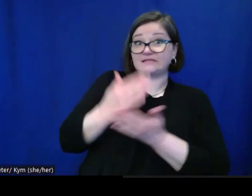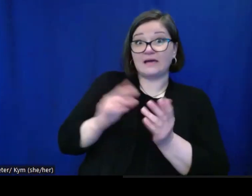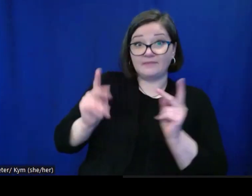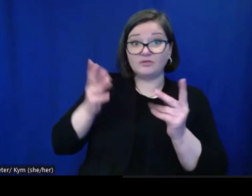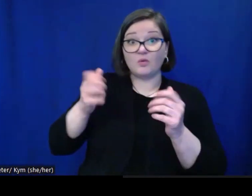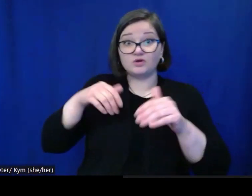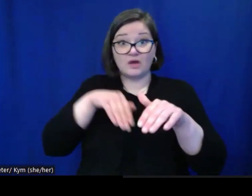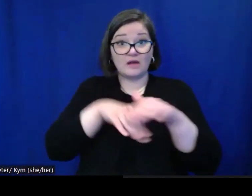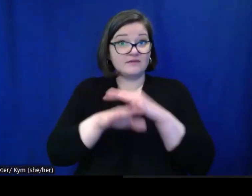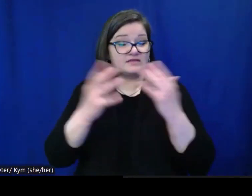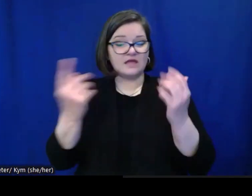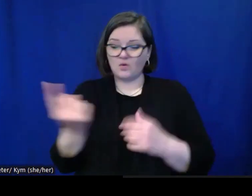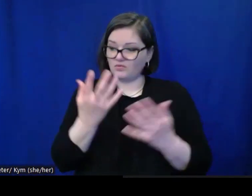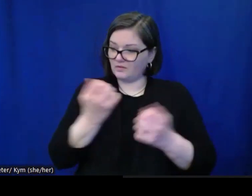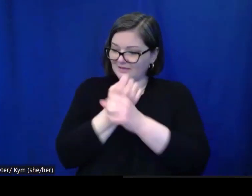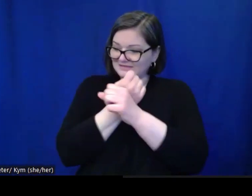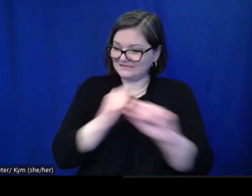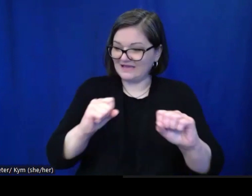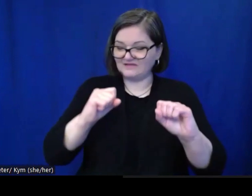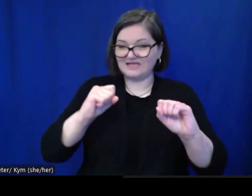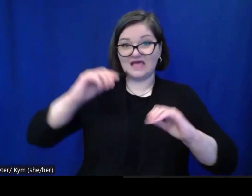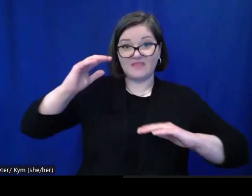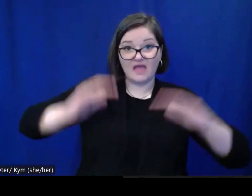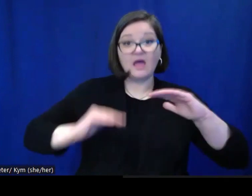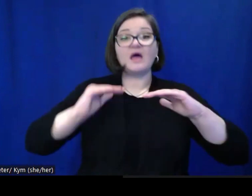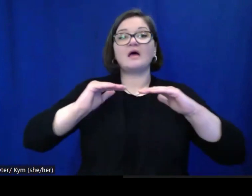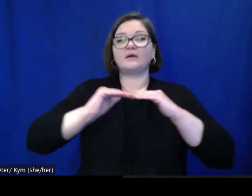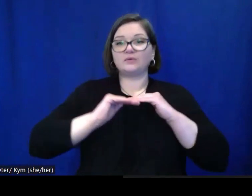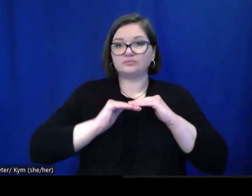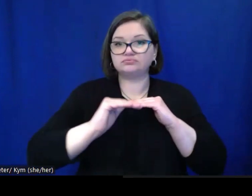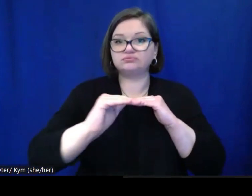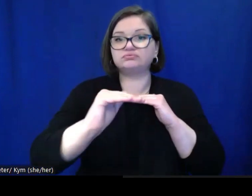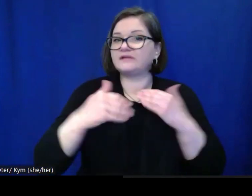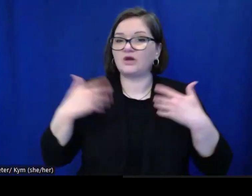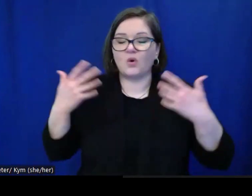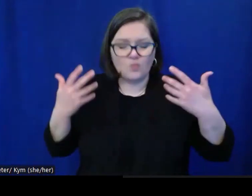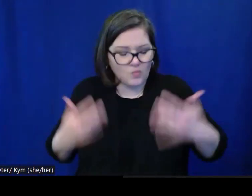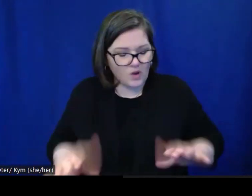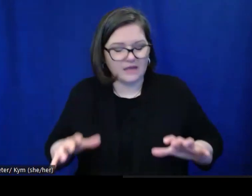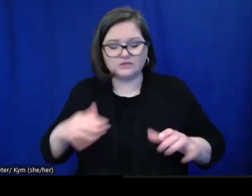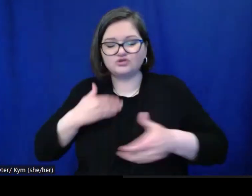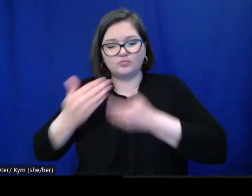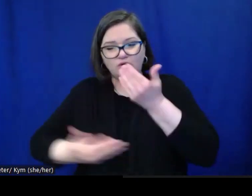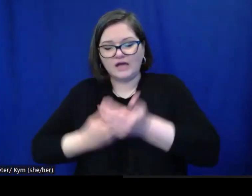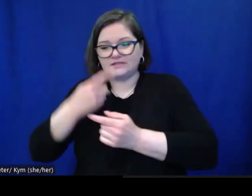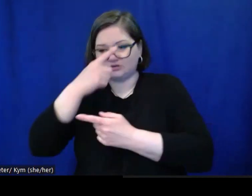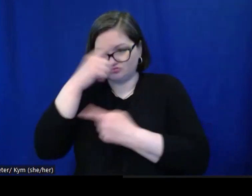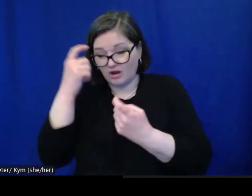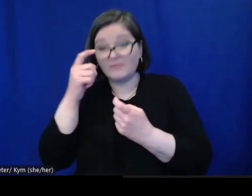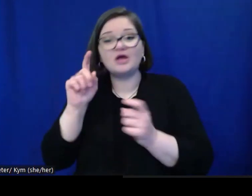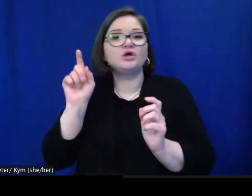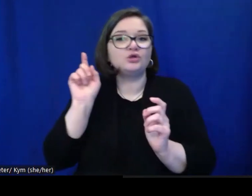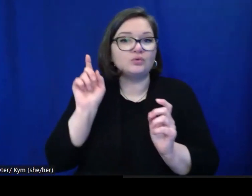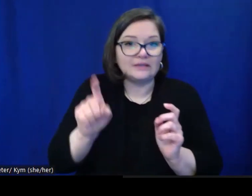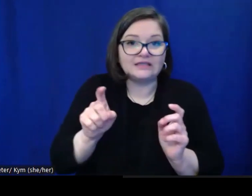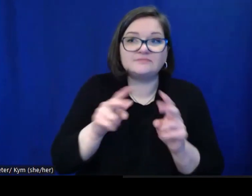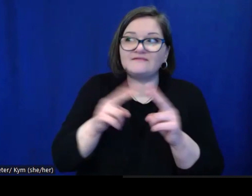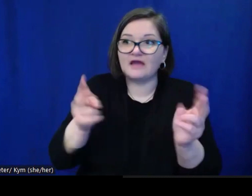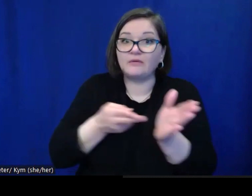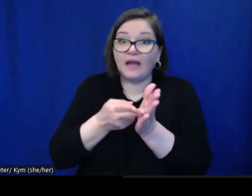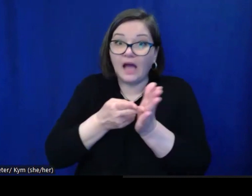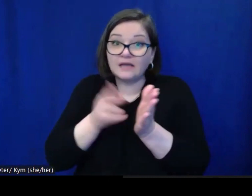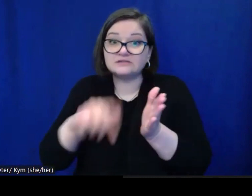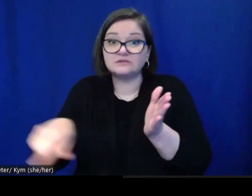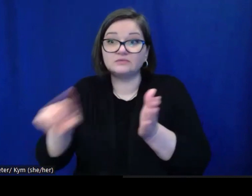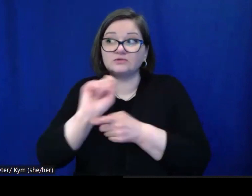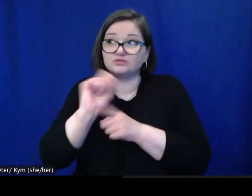just want to do safety and stabilization. They don't want to do trauma processing. You do have to be sort of very candid in these situations and say, I